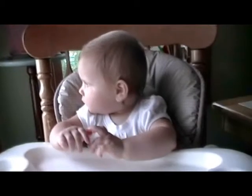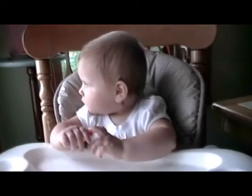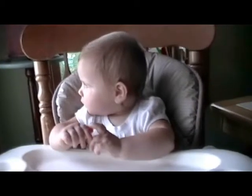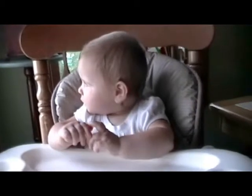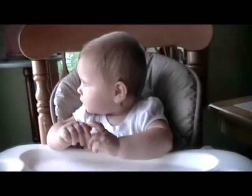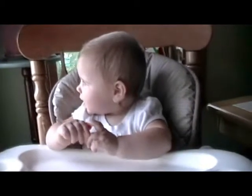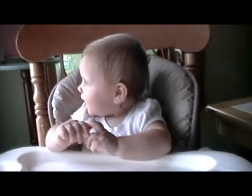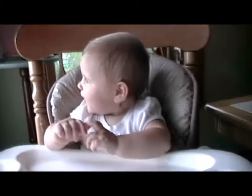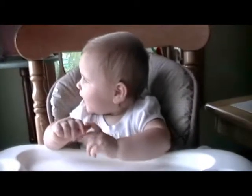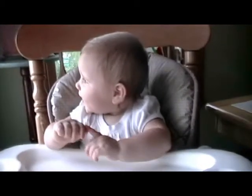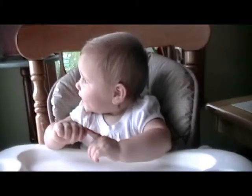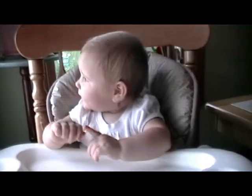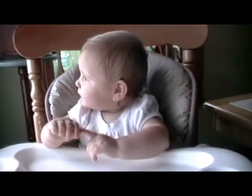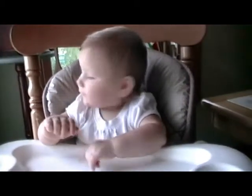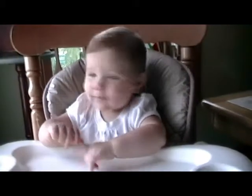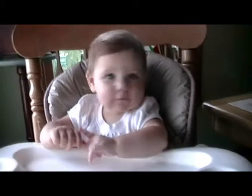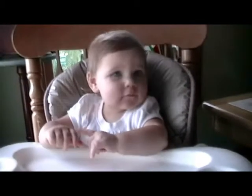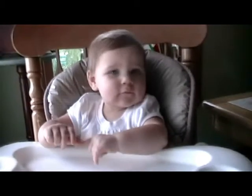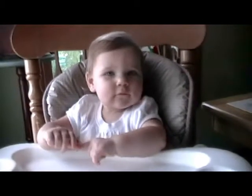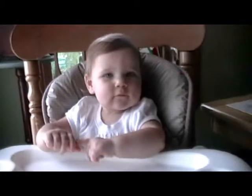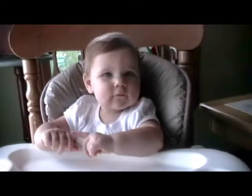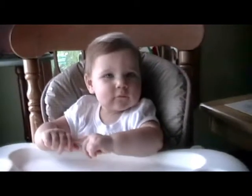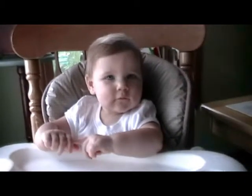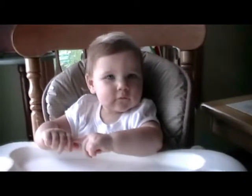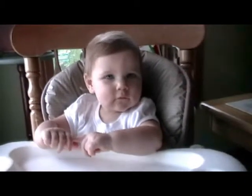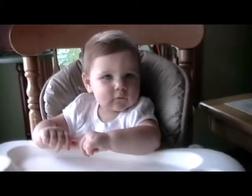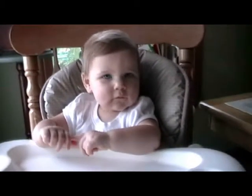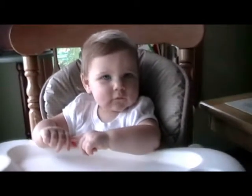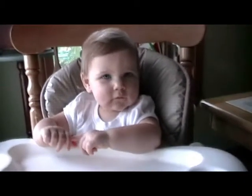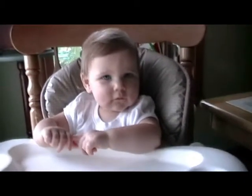King, what does a... Gianna, what does a dog say?